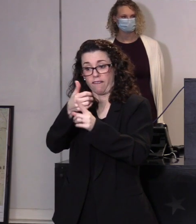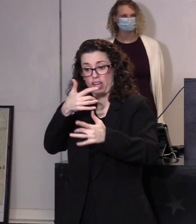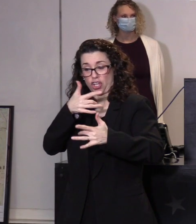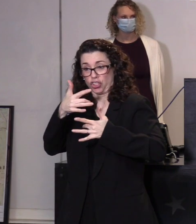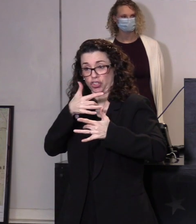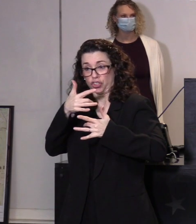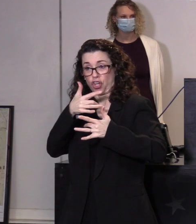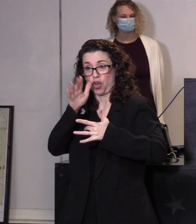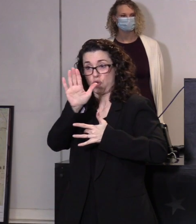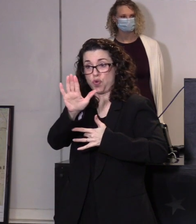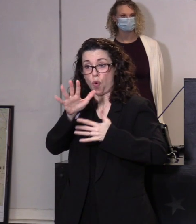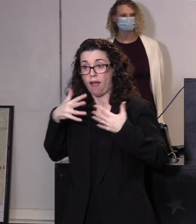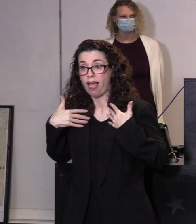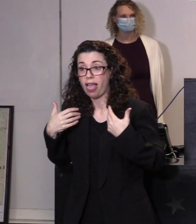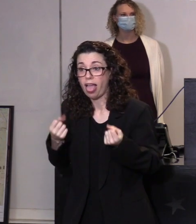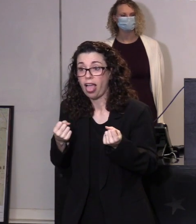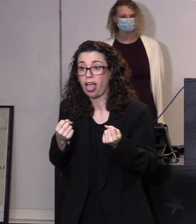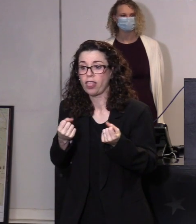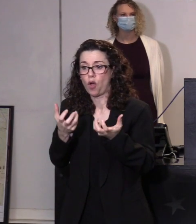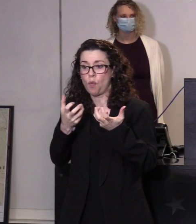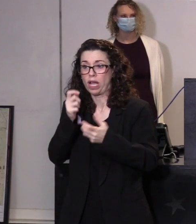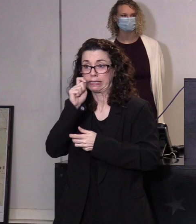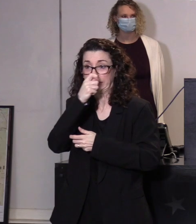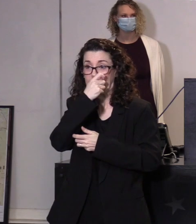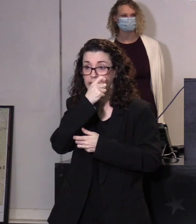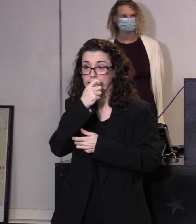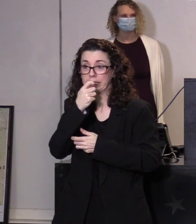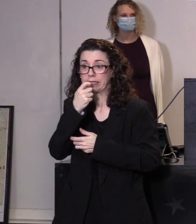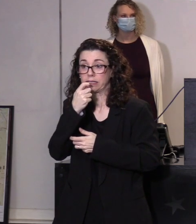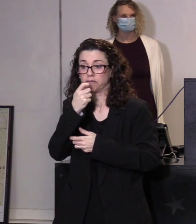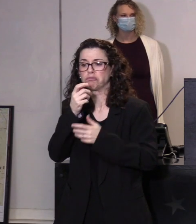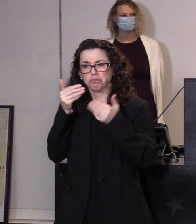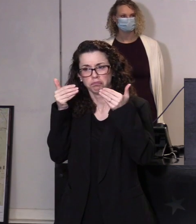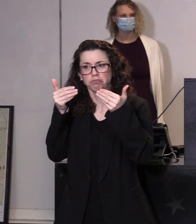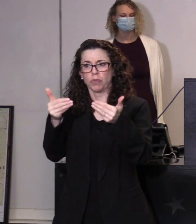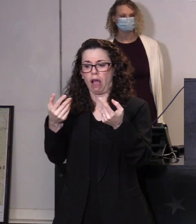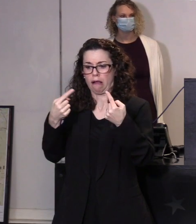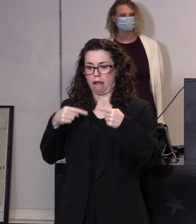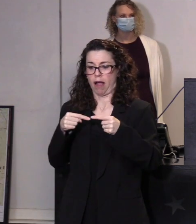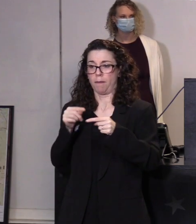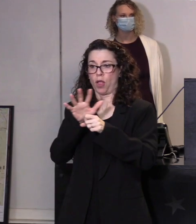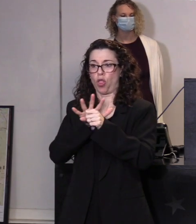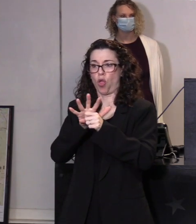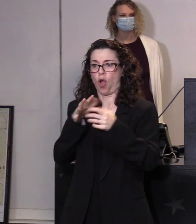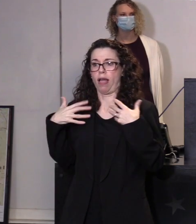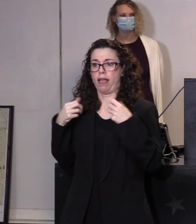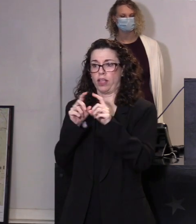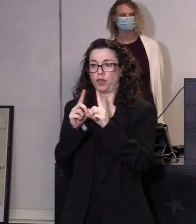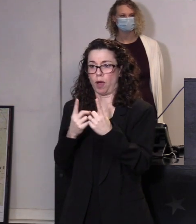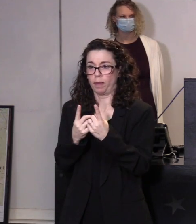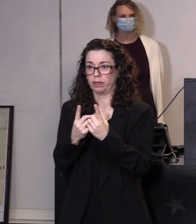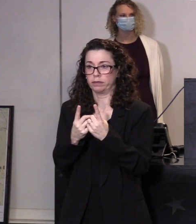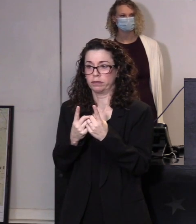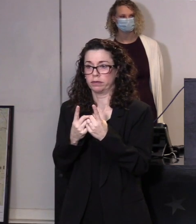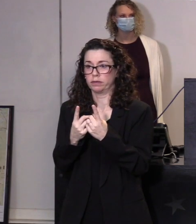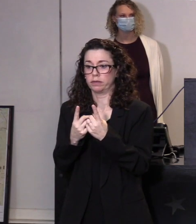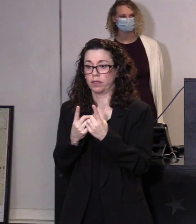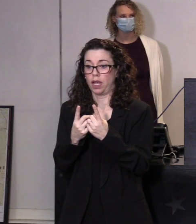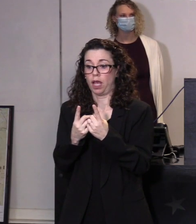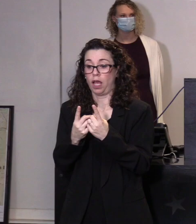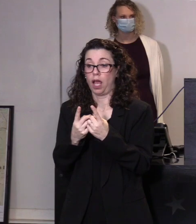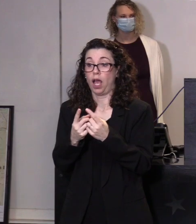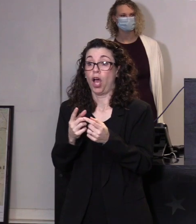test to get one at our local health department. We have moved all testing to the Wilson